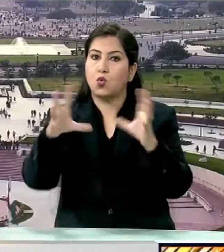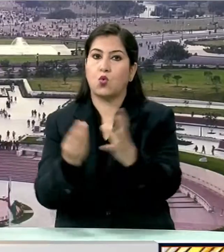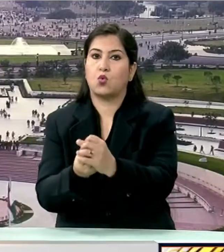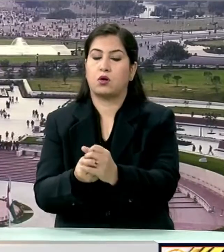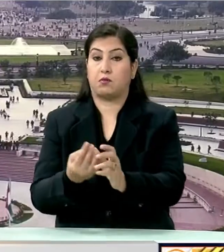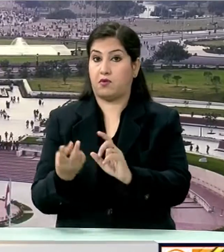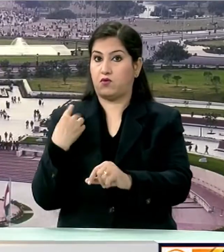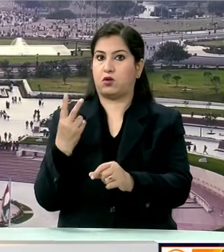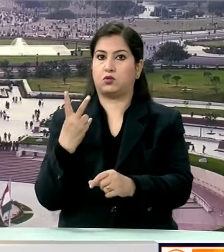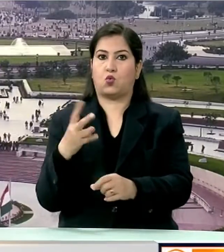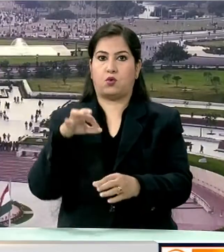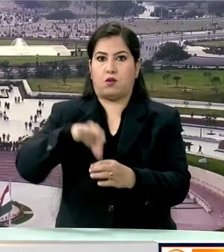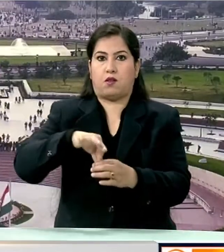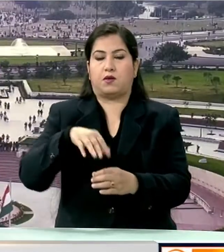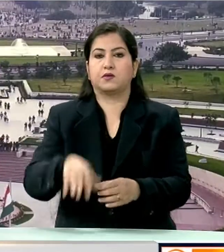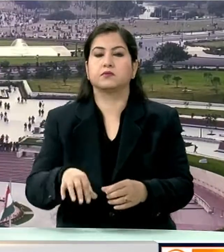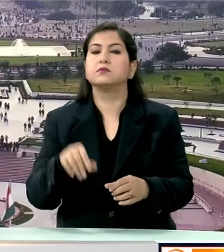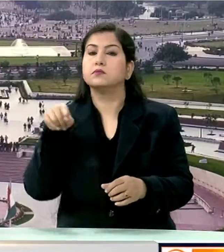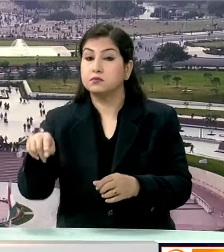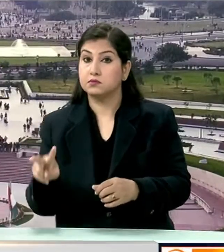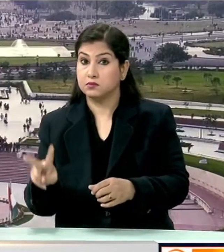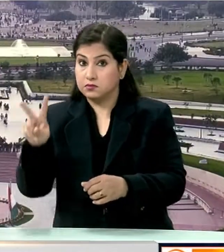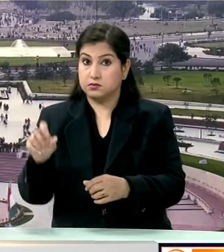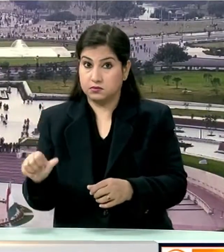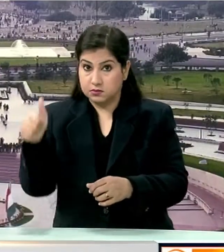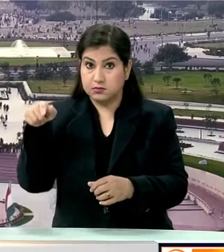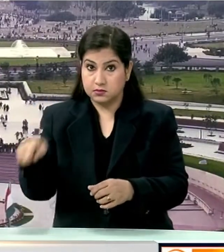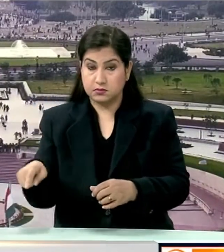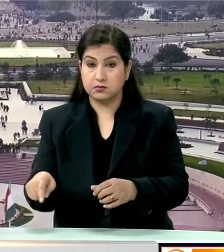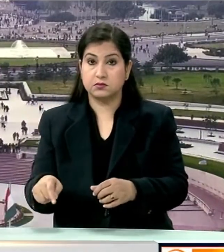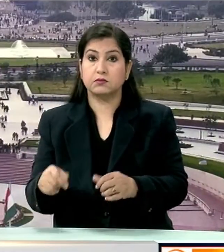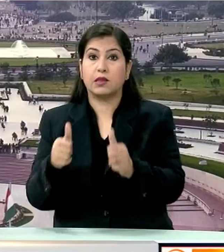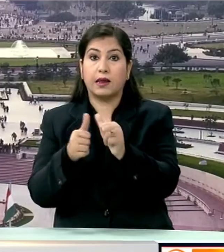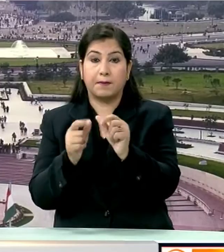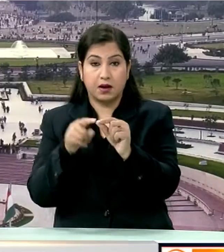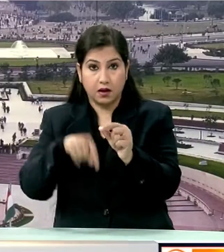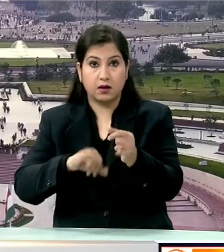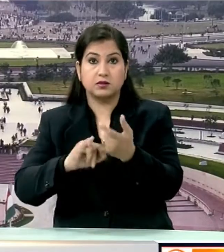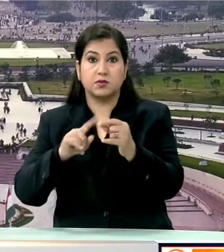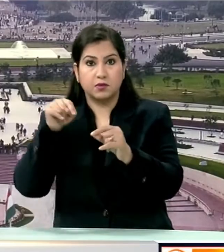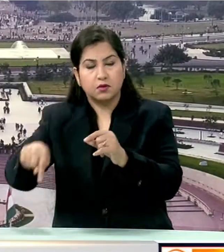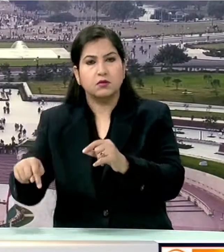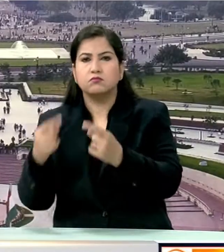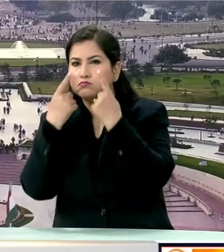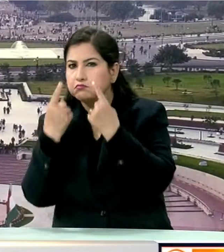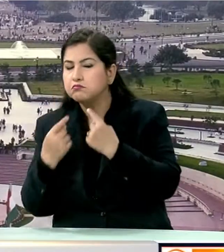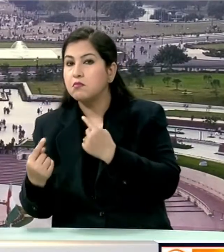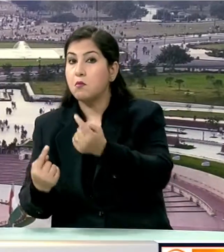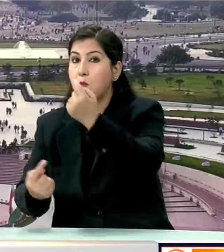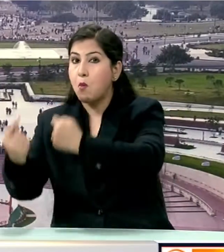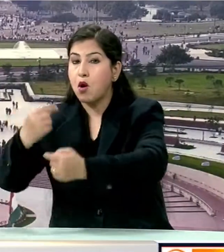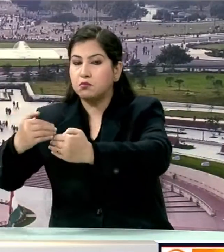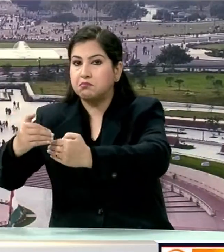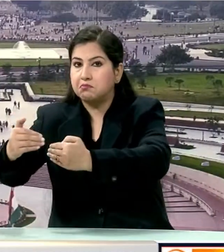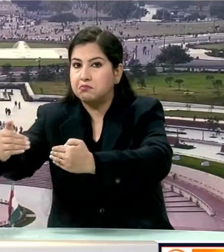last two elections. A win for Netanyahu after inconclusive ballots in April and September would be testimony to the